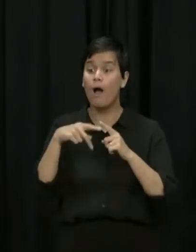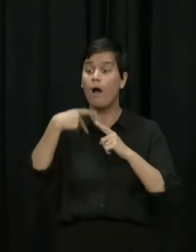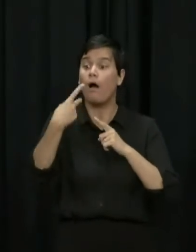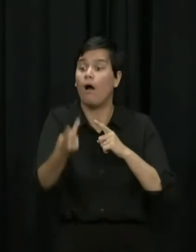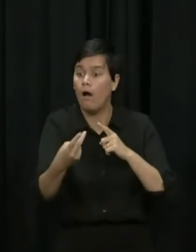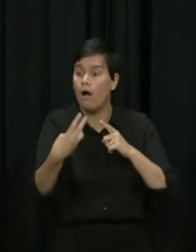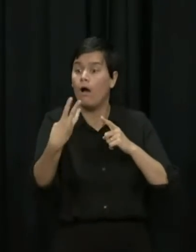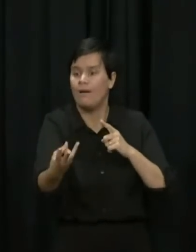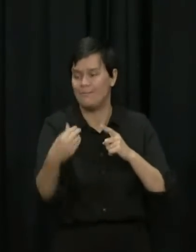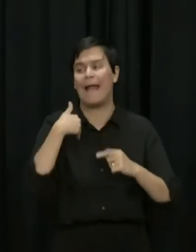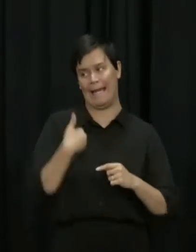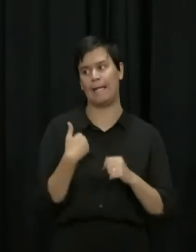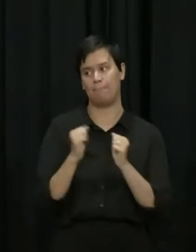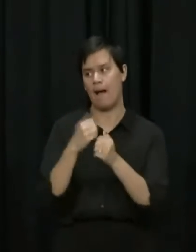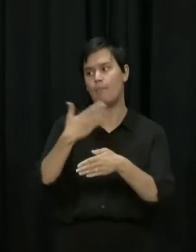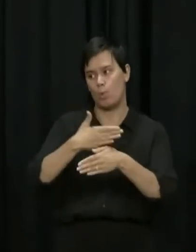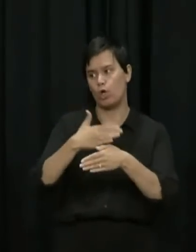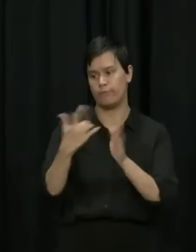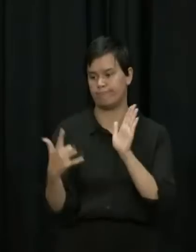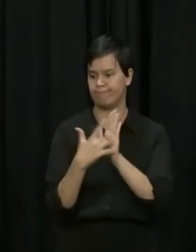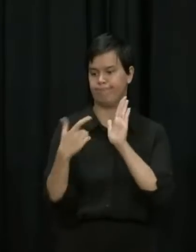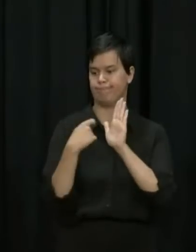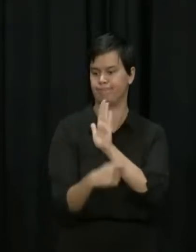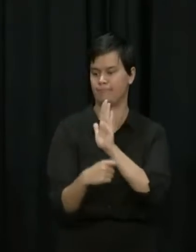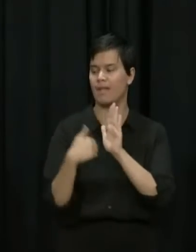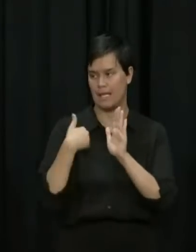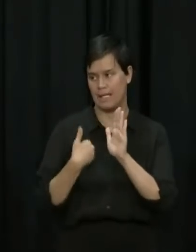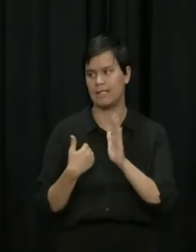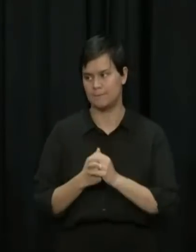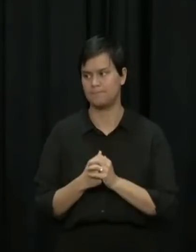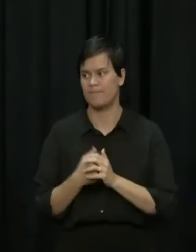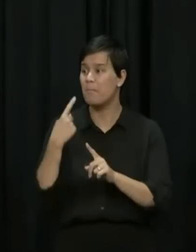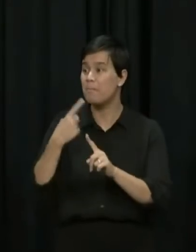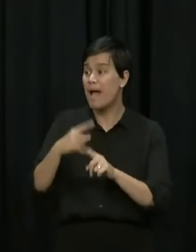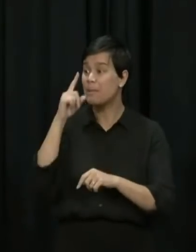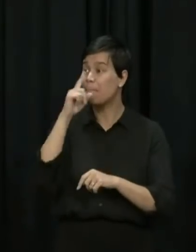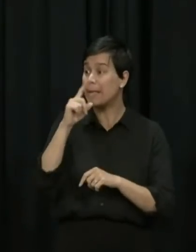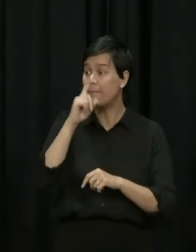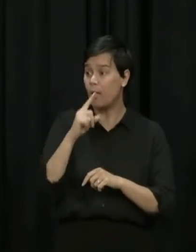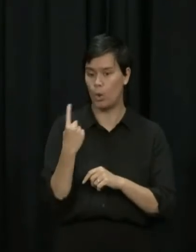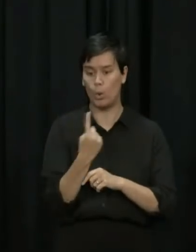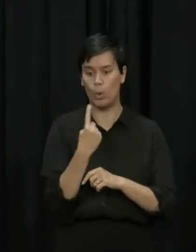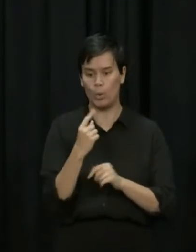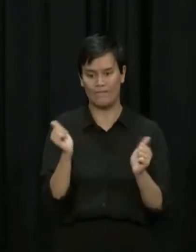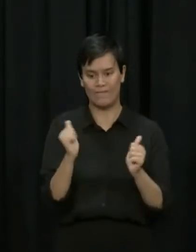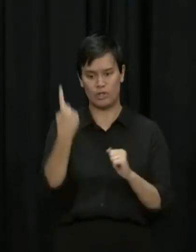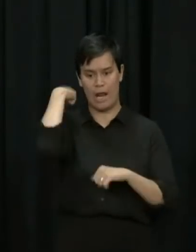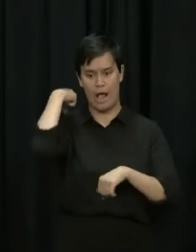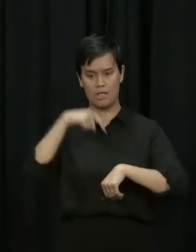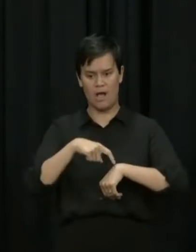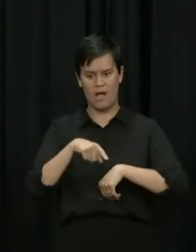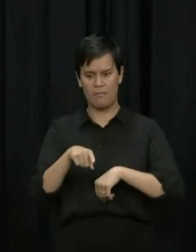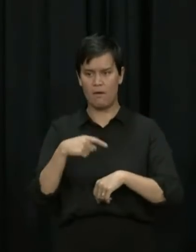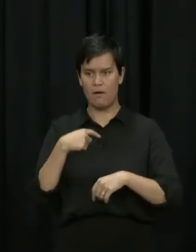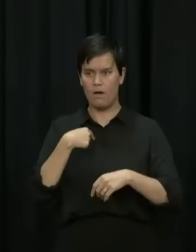border. And the one other thing, just really worth reminding, those who are affected know they were affected last time. They'll remember that